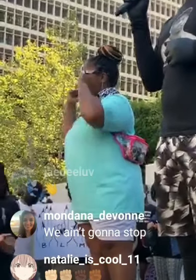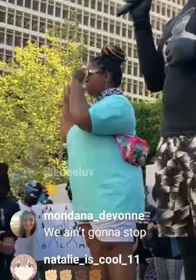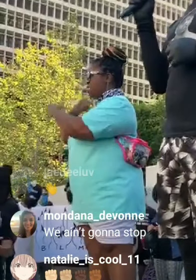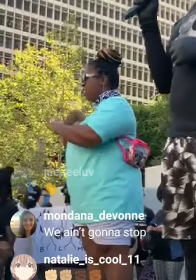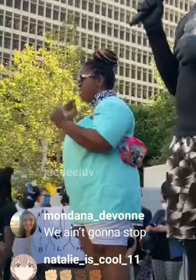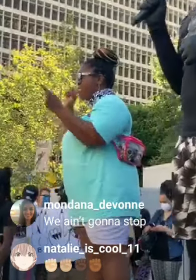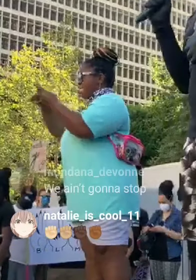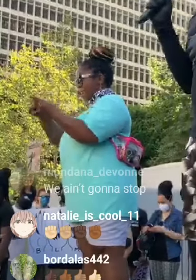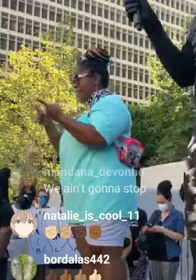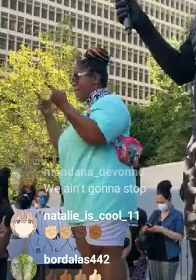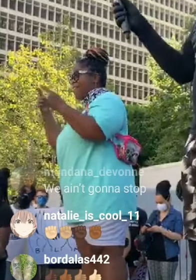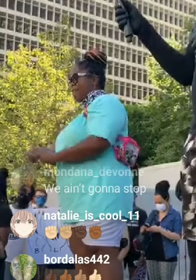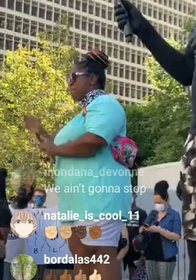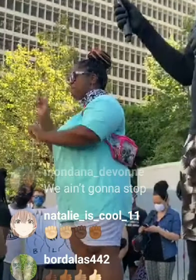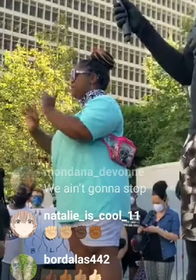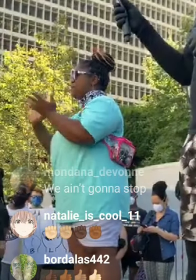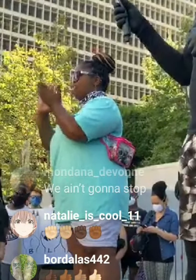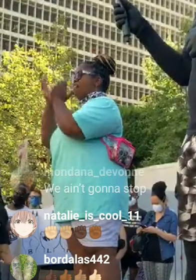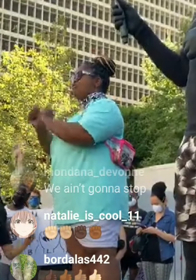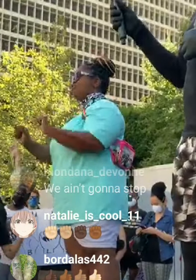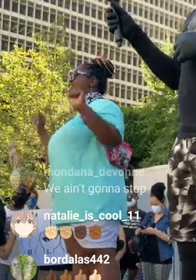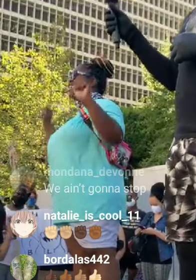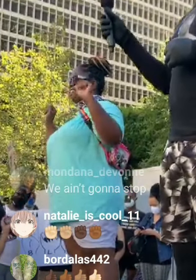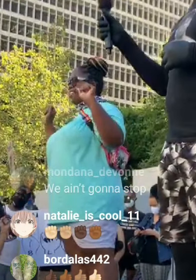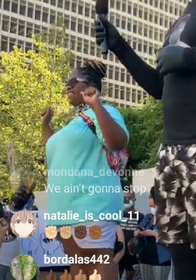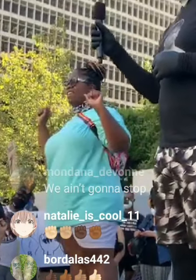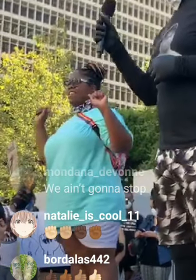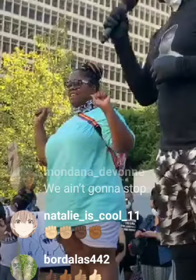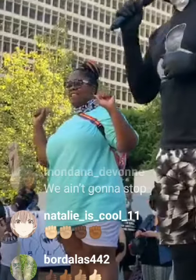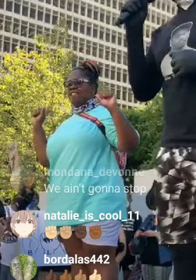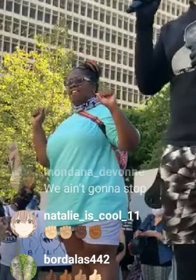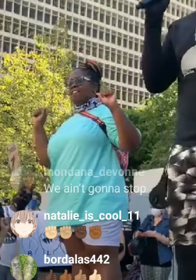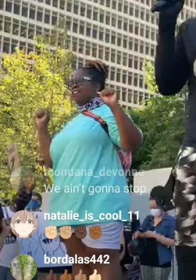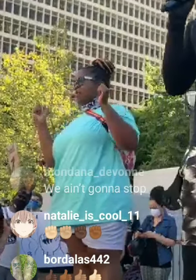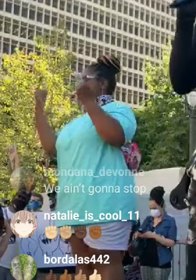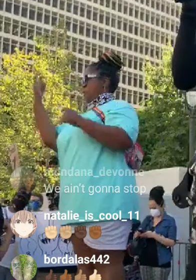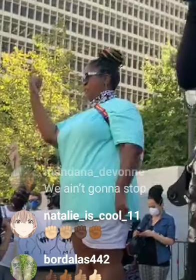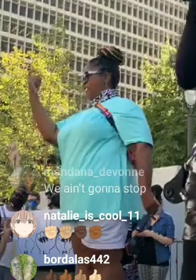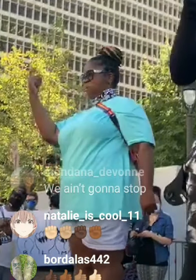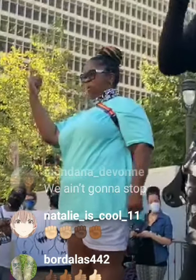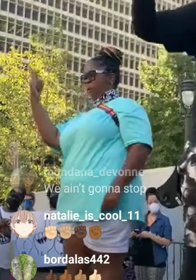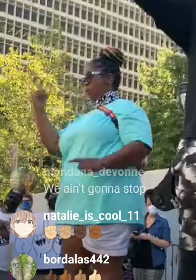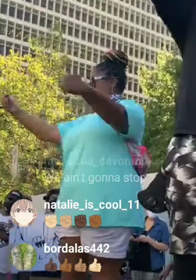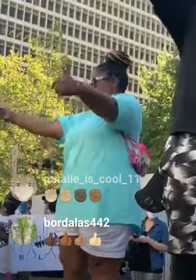stop till our people are free. Okay, one more time, it's all you.